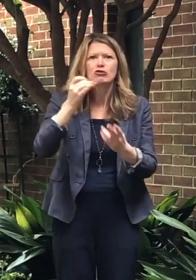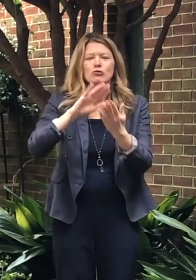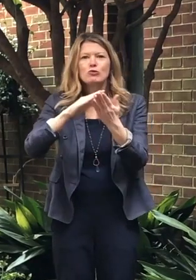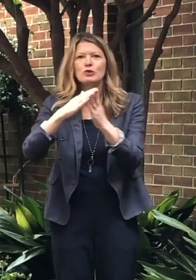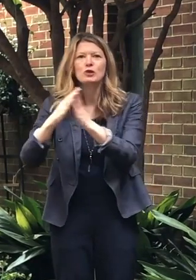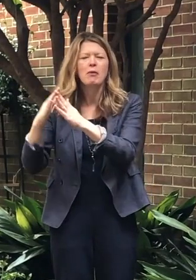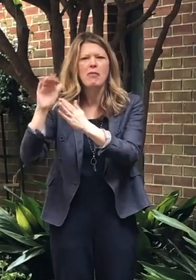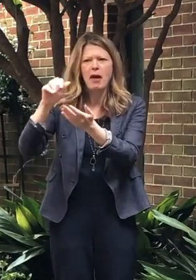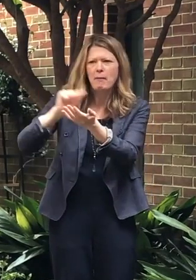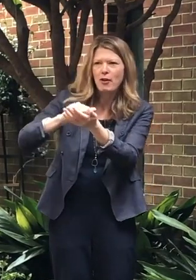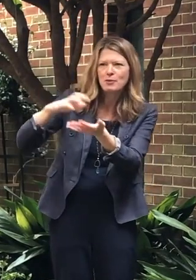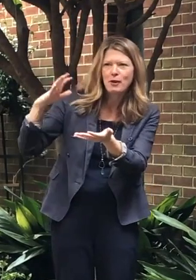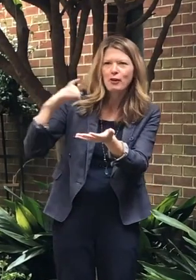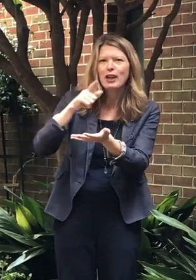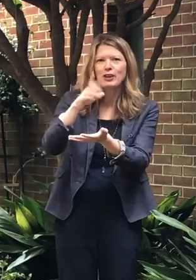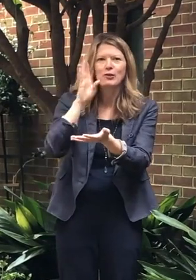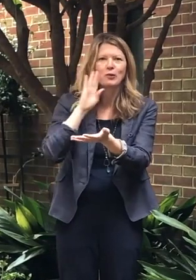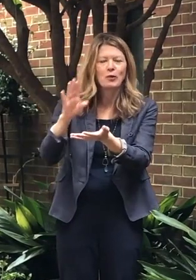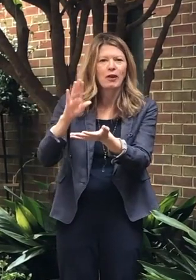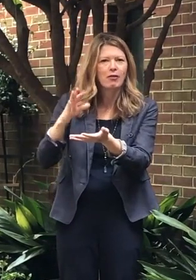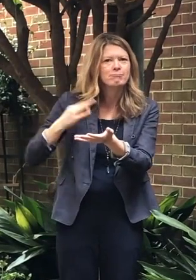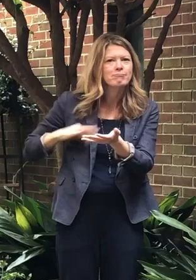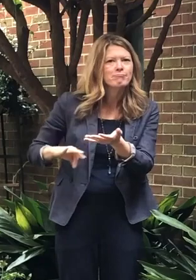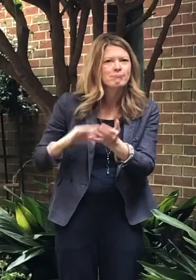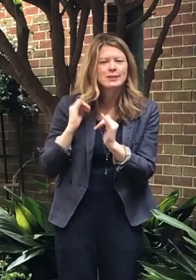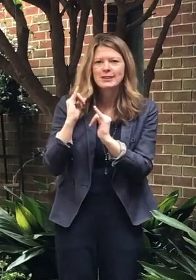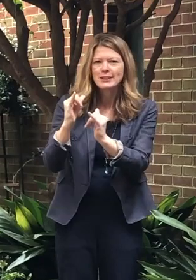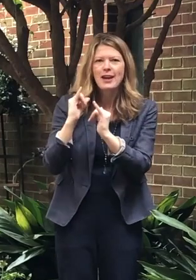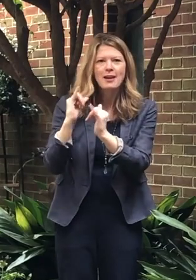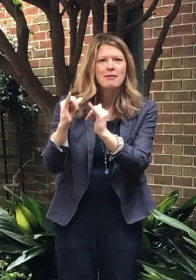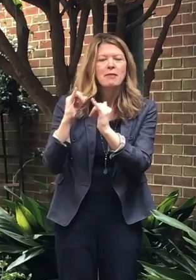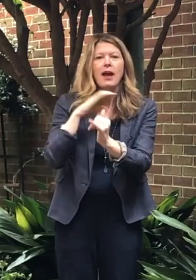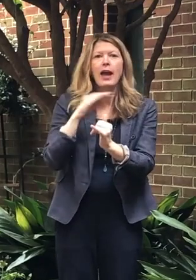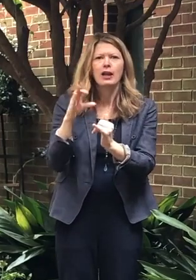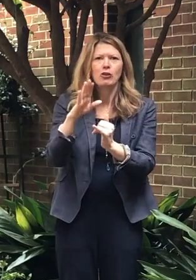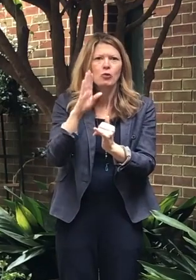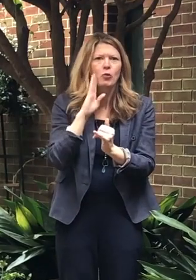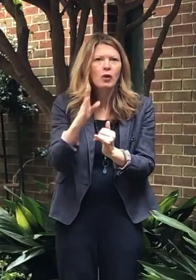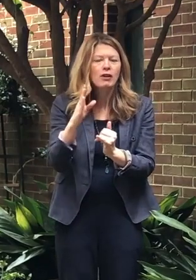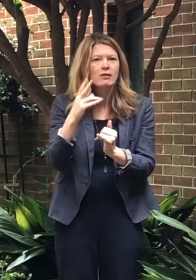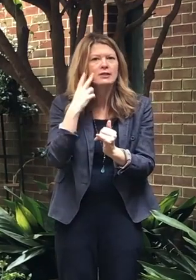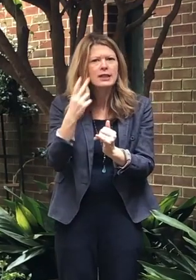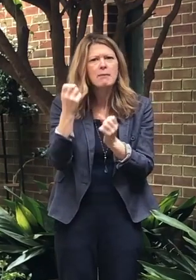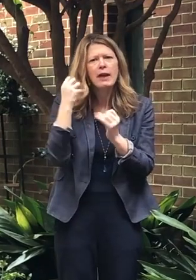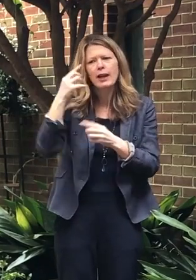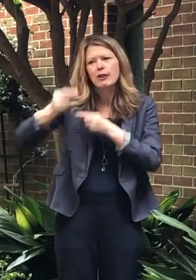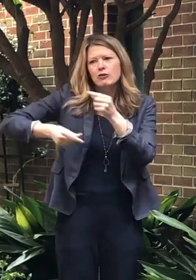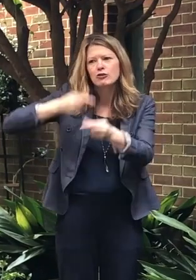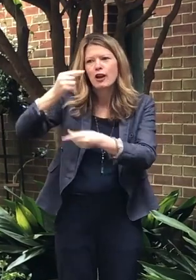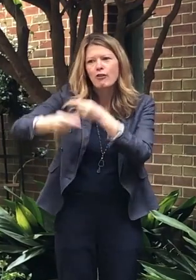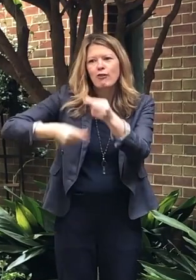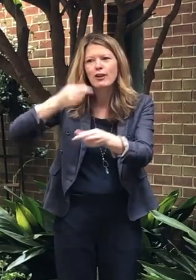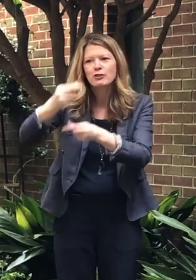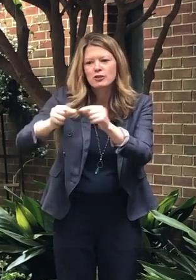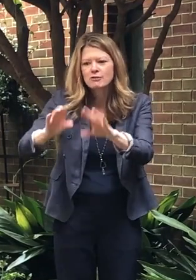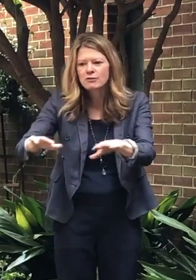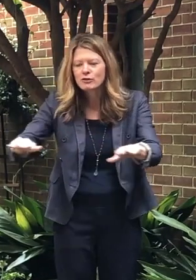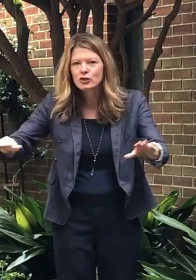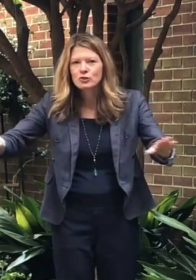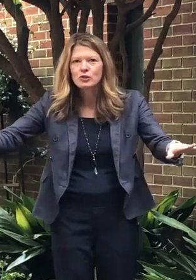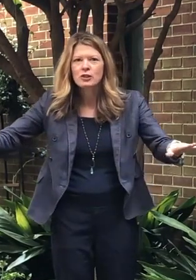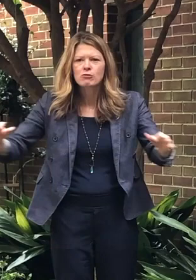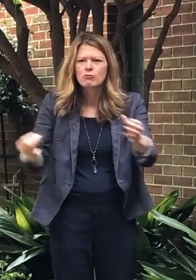life. May you live to see your children's children. May peace be upon Israel.